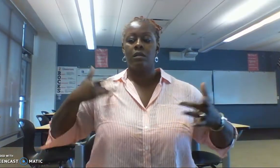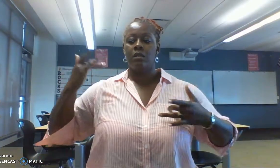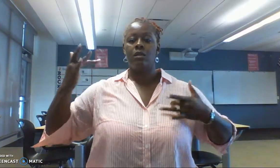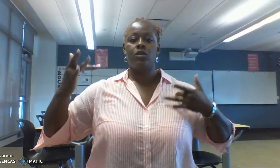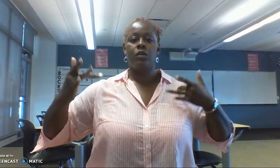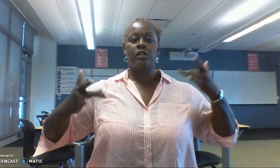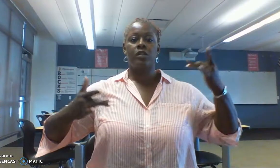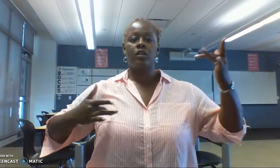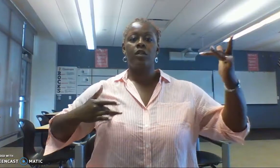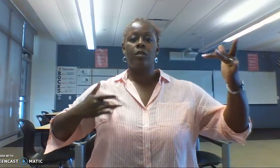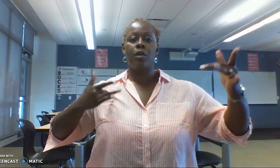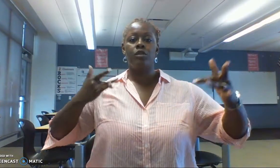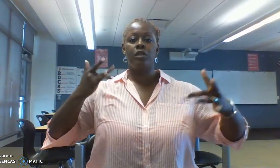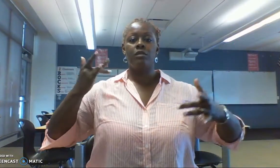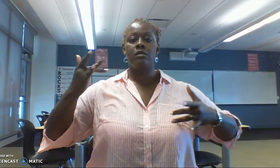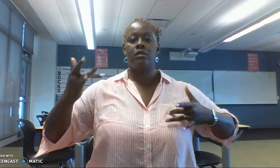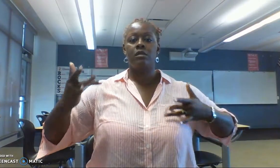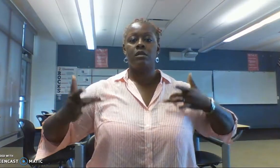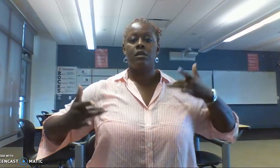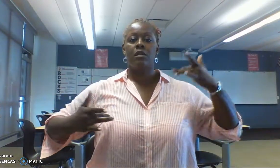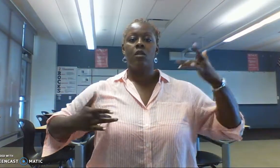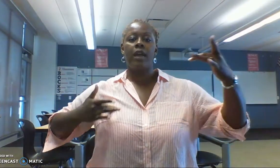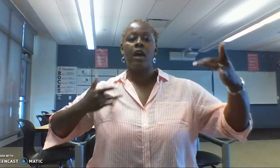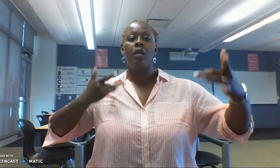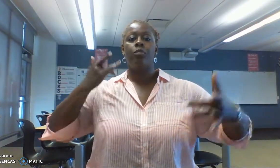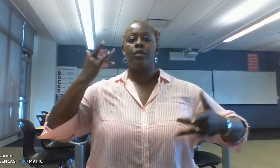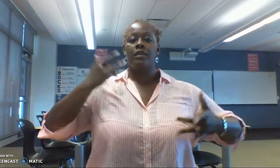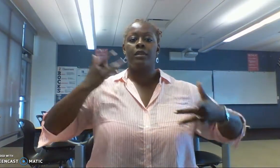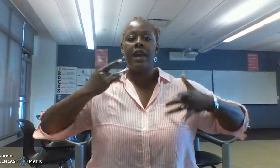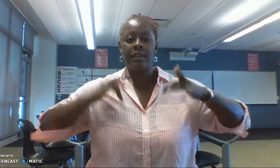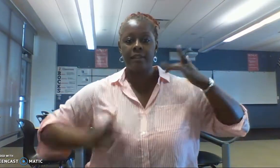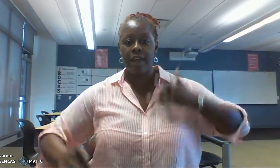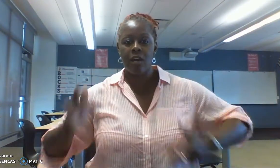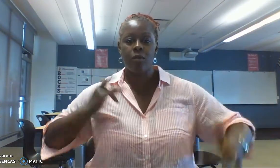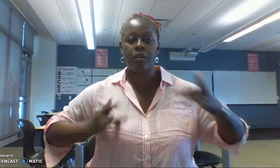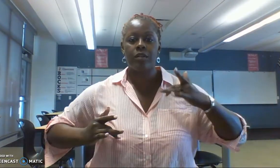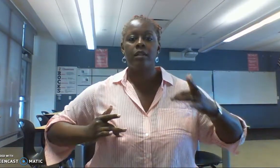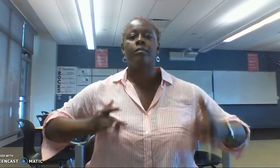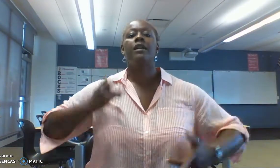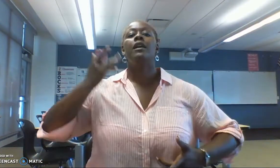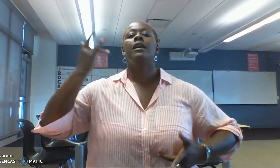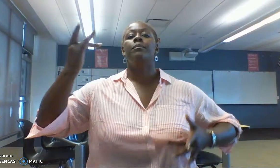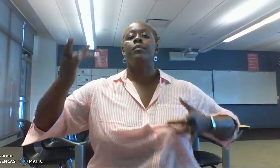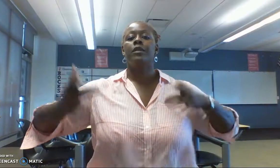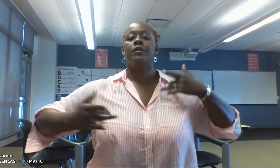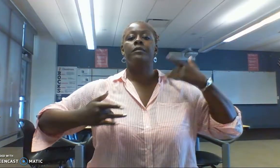You're doing circular motions going upward, not downward, but upward.